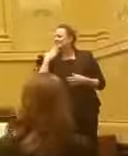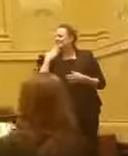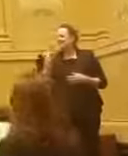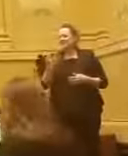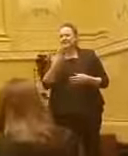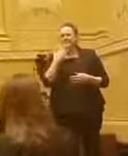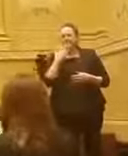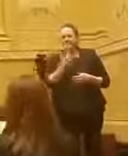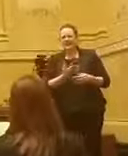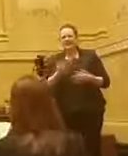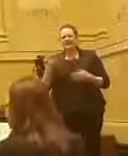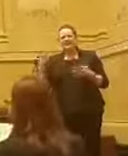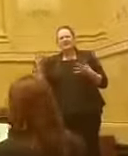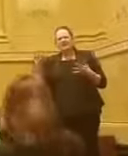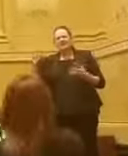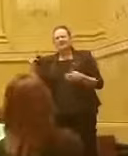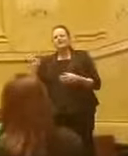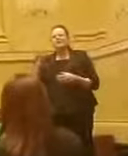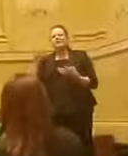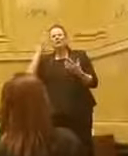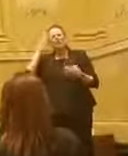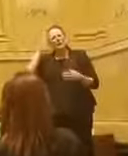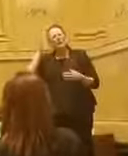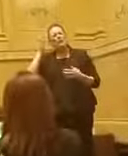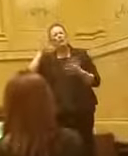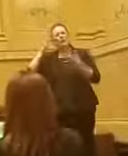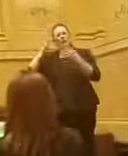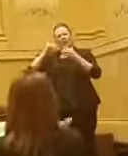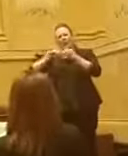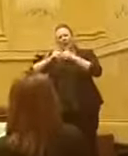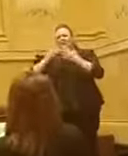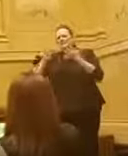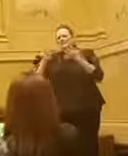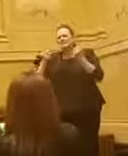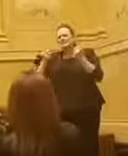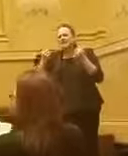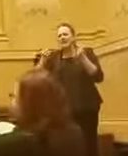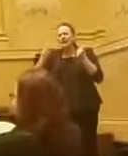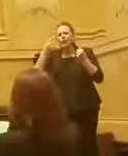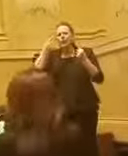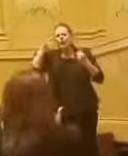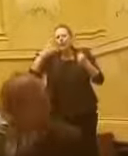But I wanted to know how to say, go Packers.